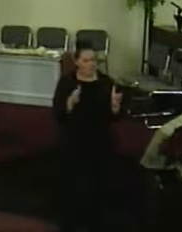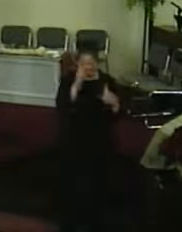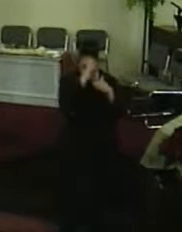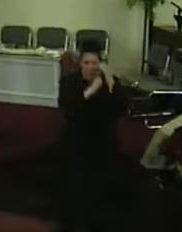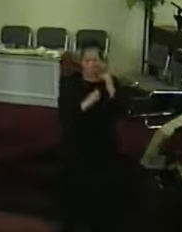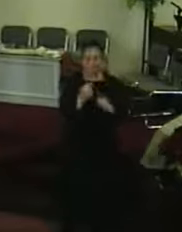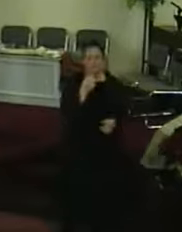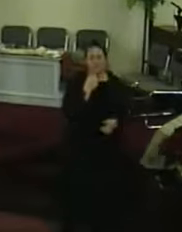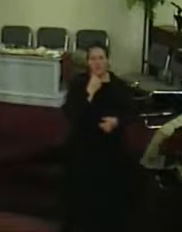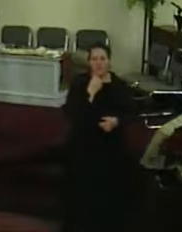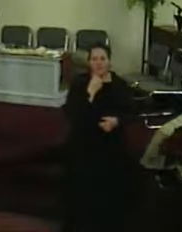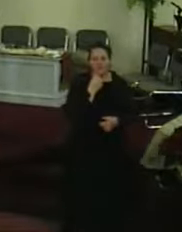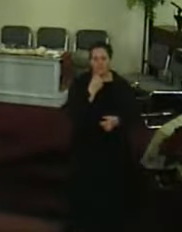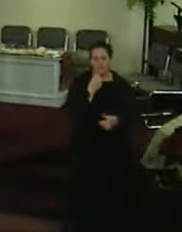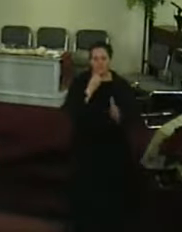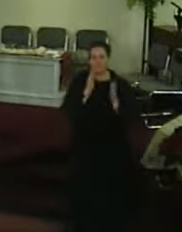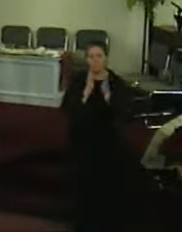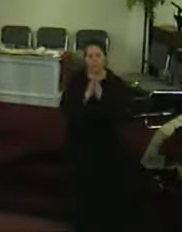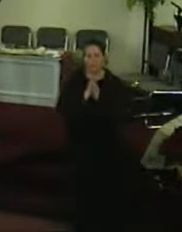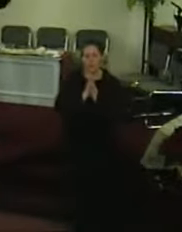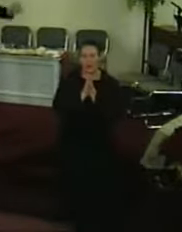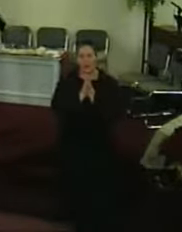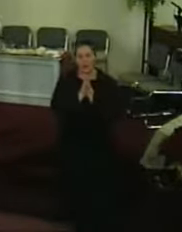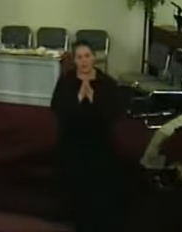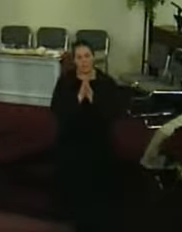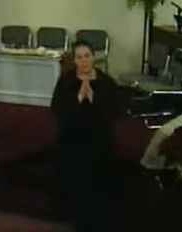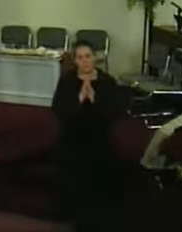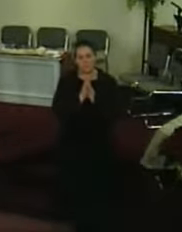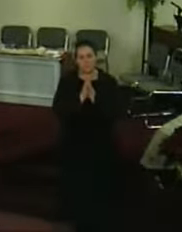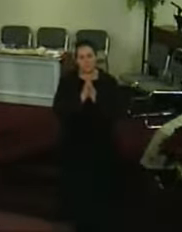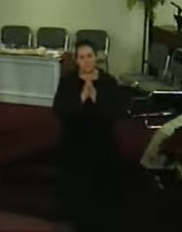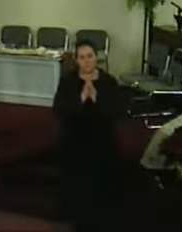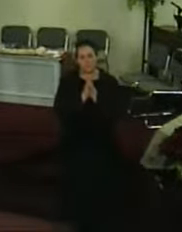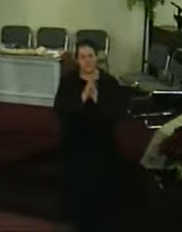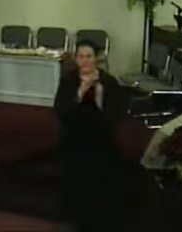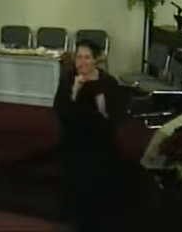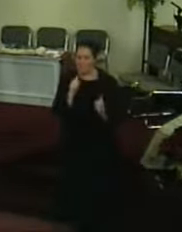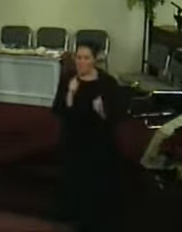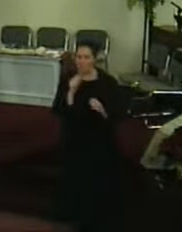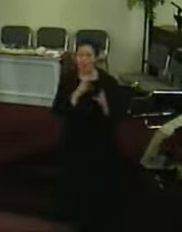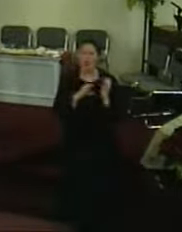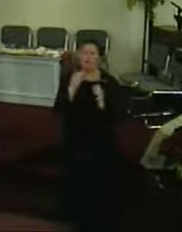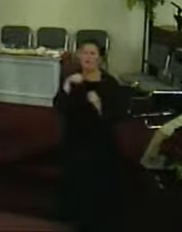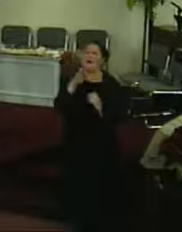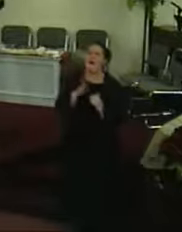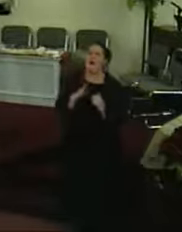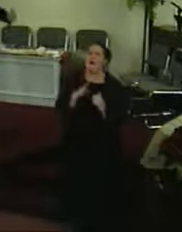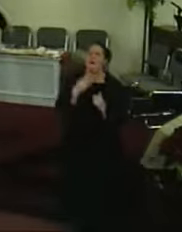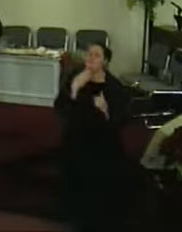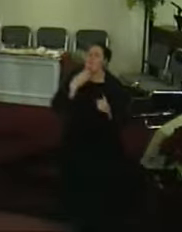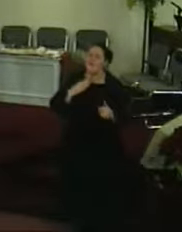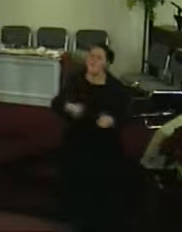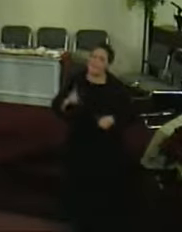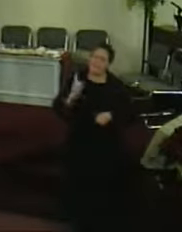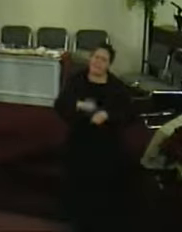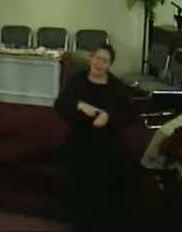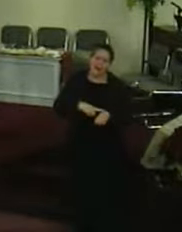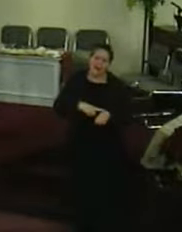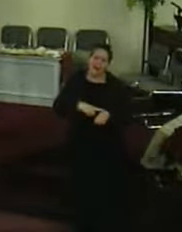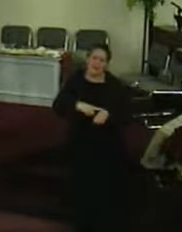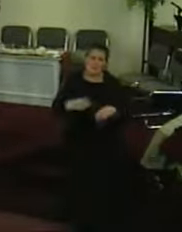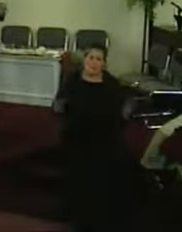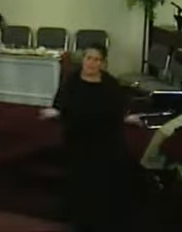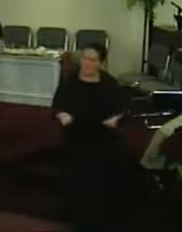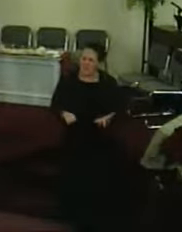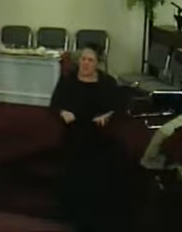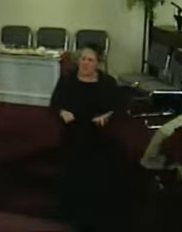His prayer is not, oh God, We're in a bad time. Things are